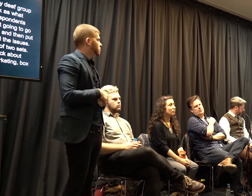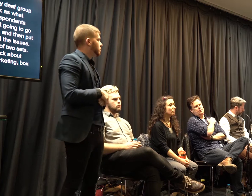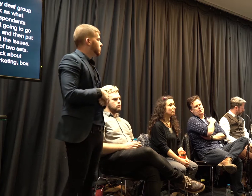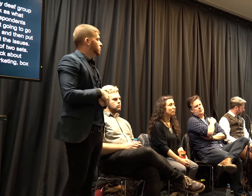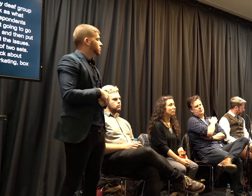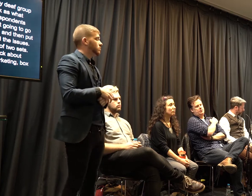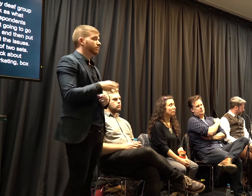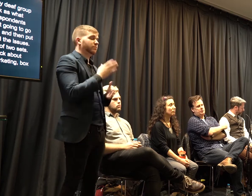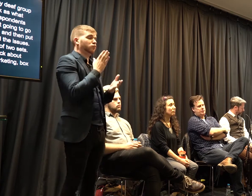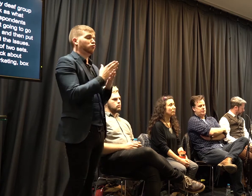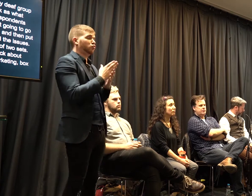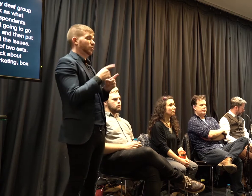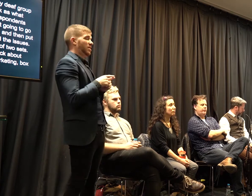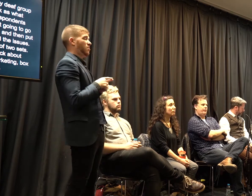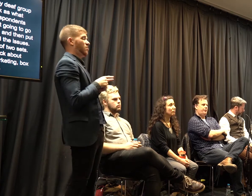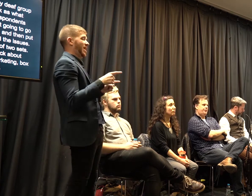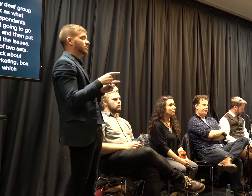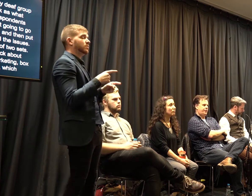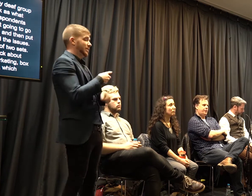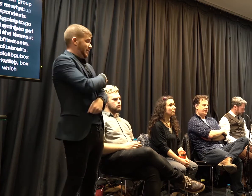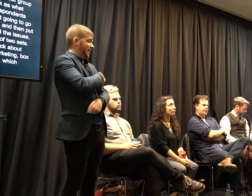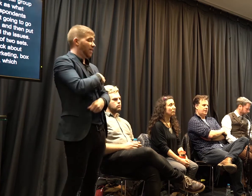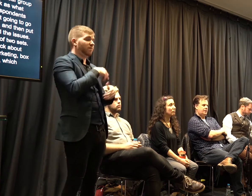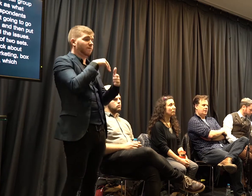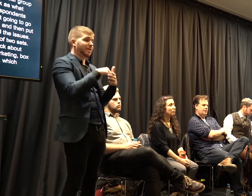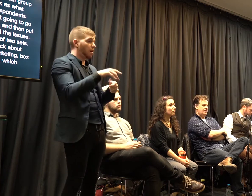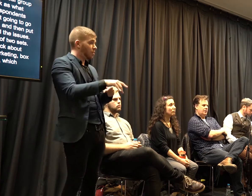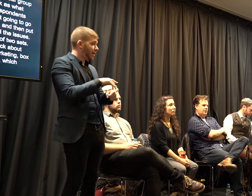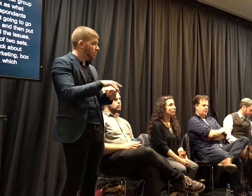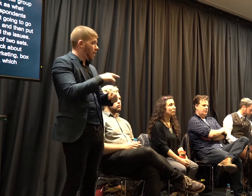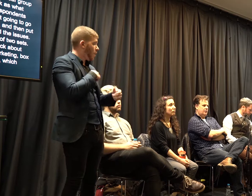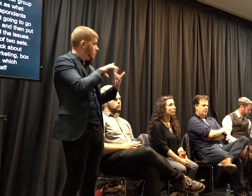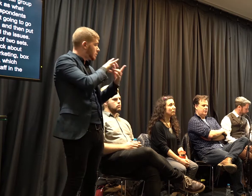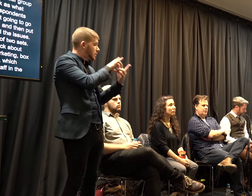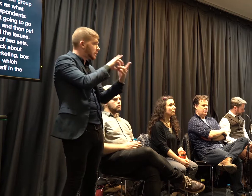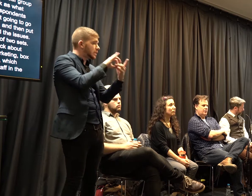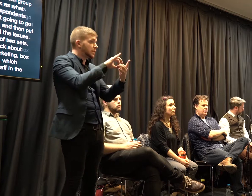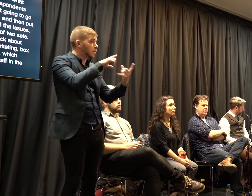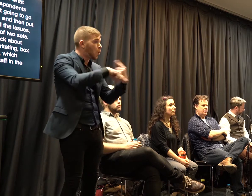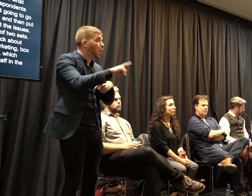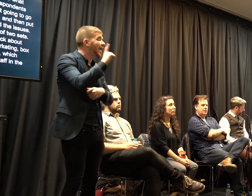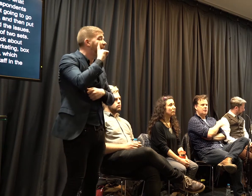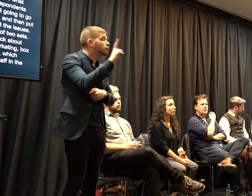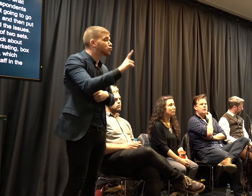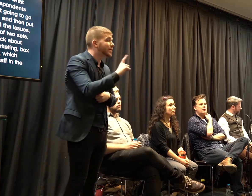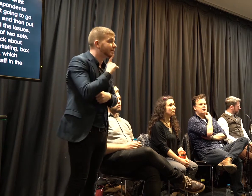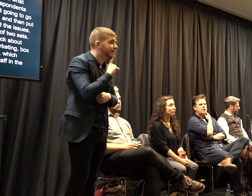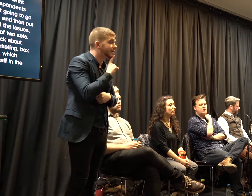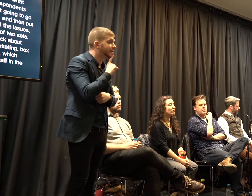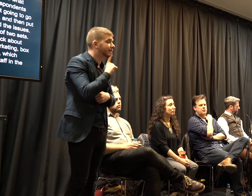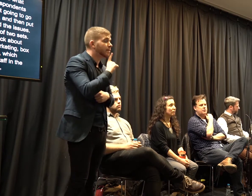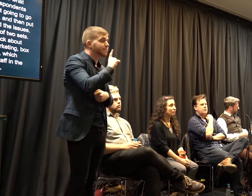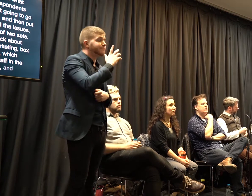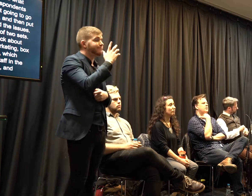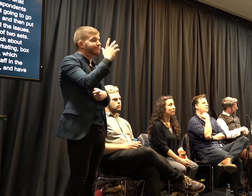basically boils down to the fact that all the staff in the theatres that I was working with are hearing and have no